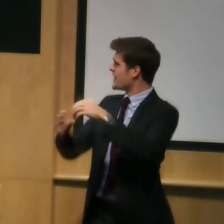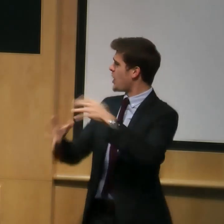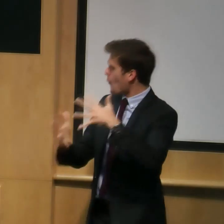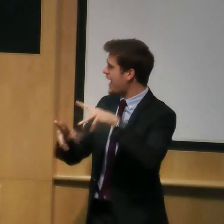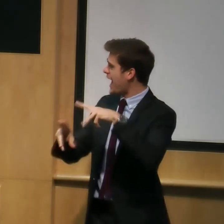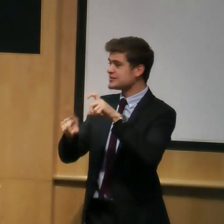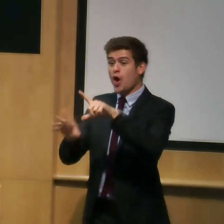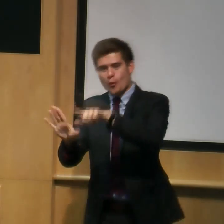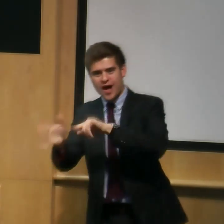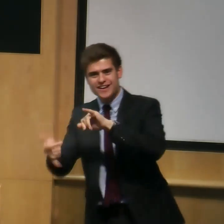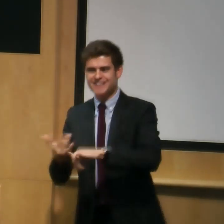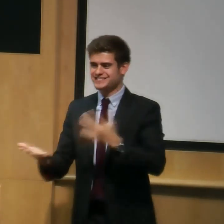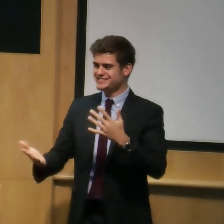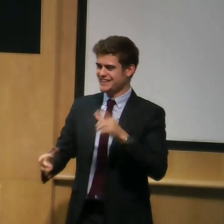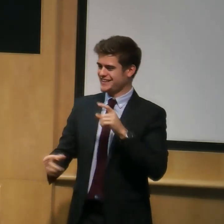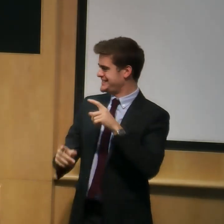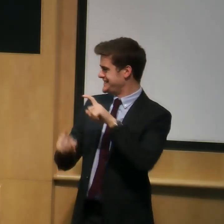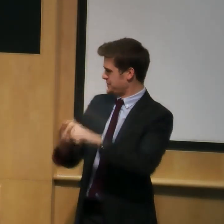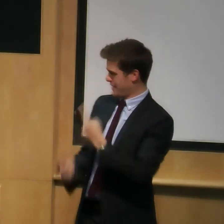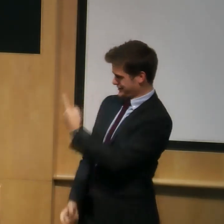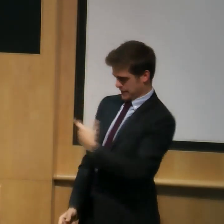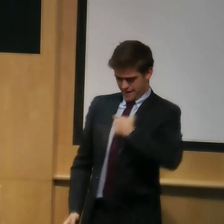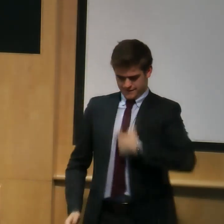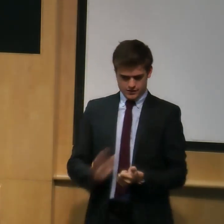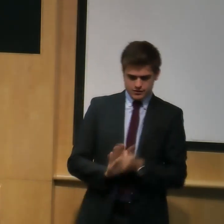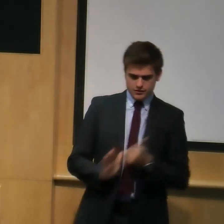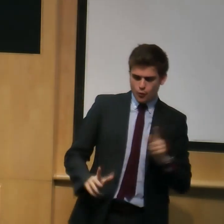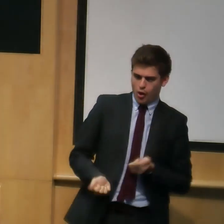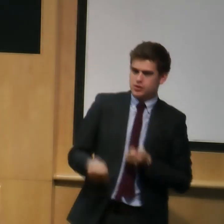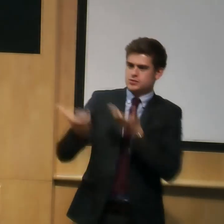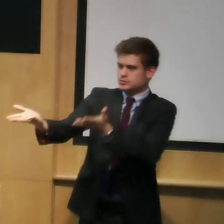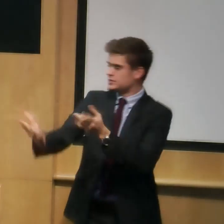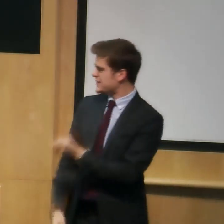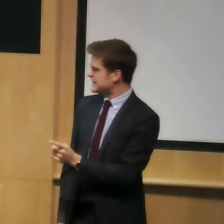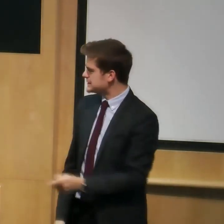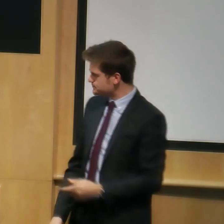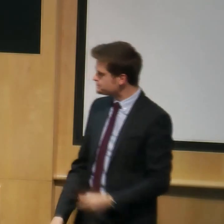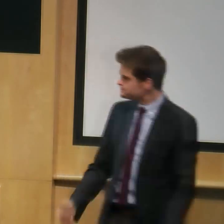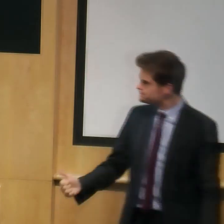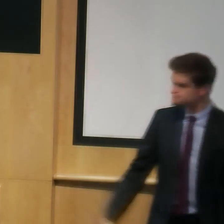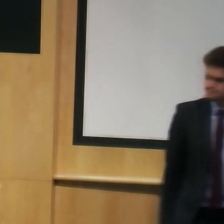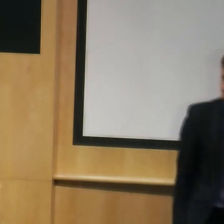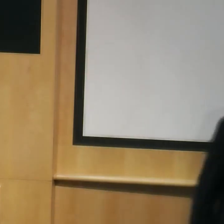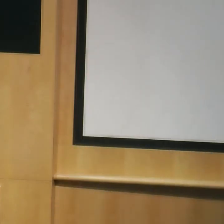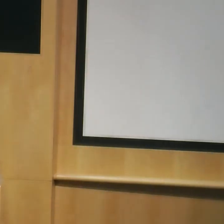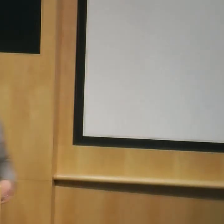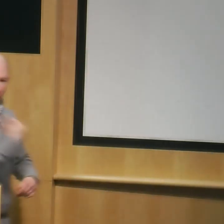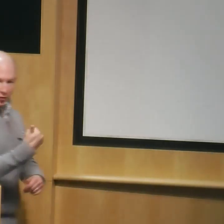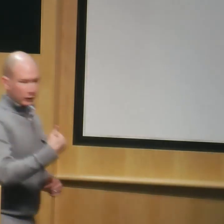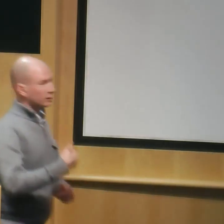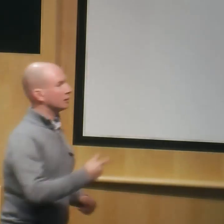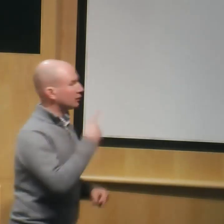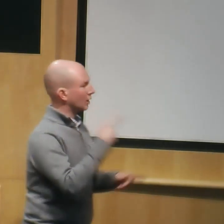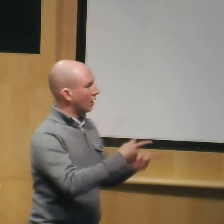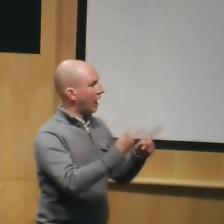that work within the deaf community. As myself, I'm here with the BDA Youth and I feed into WFD. I'm not quite sure how that would work